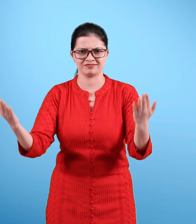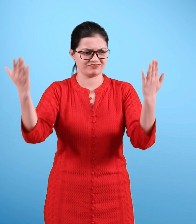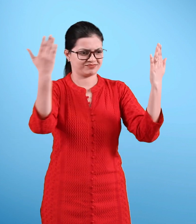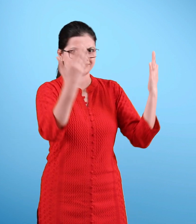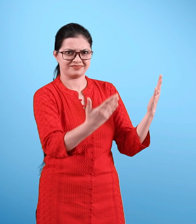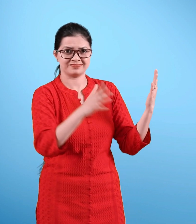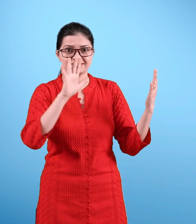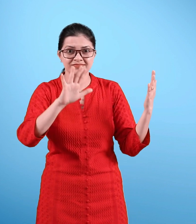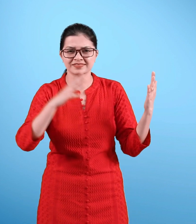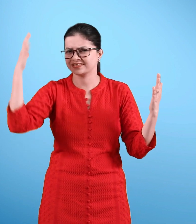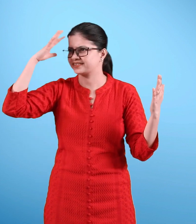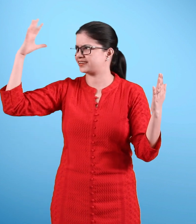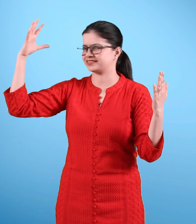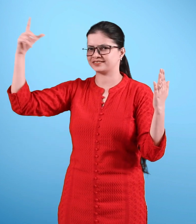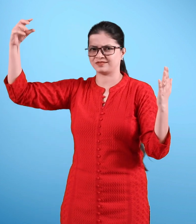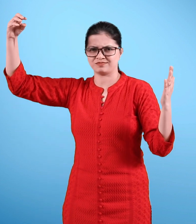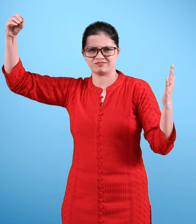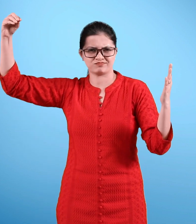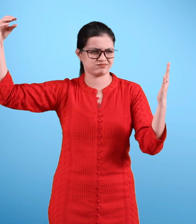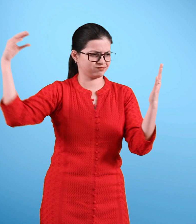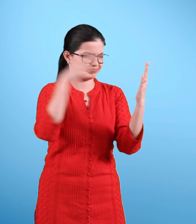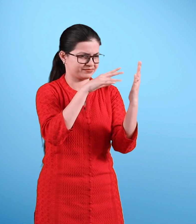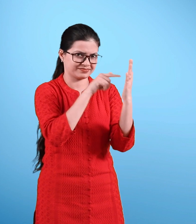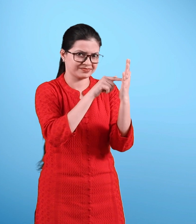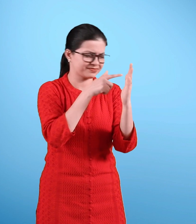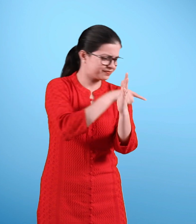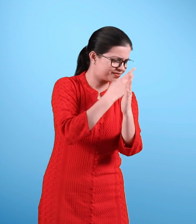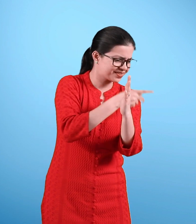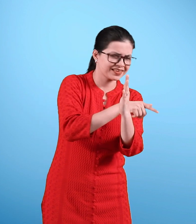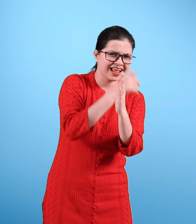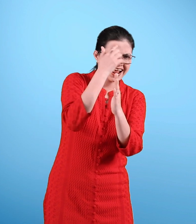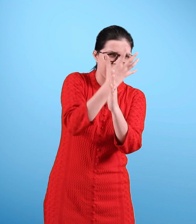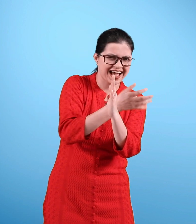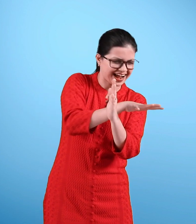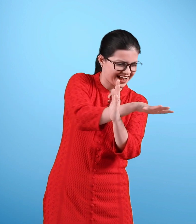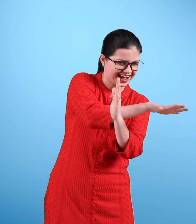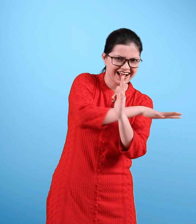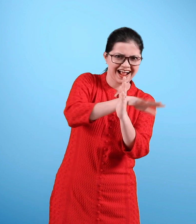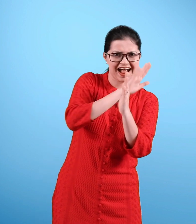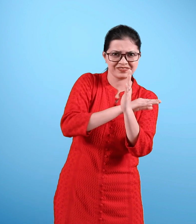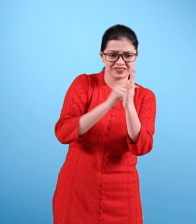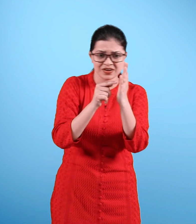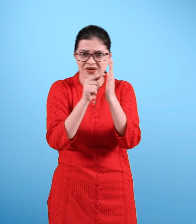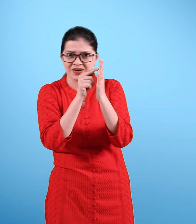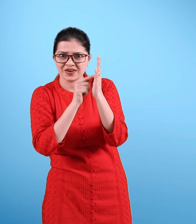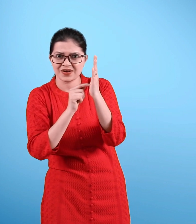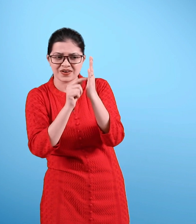Hold the sheet up in the sun and let its shadow fall on a clear area. Do you see a